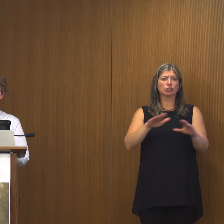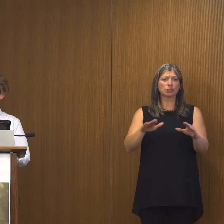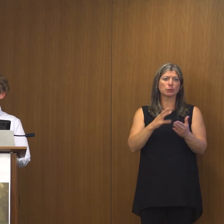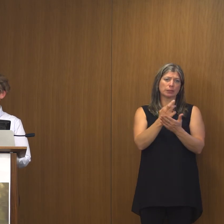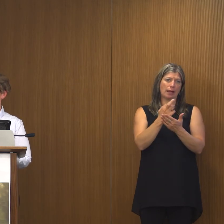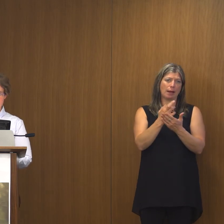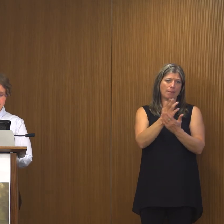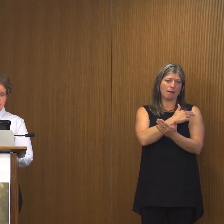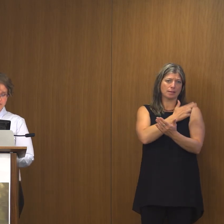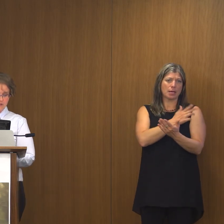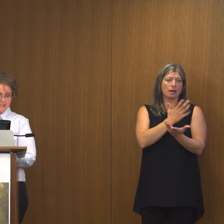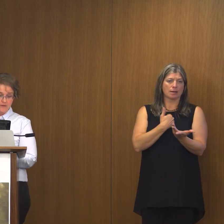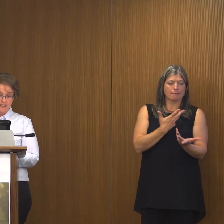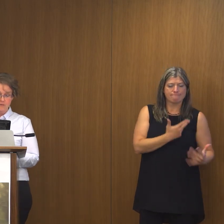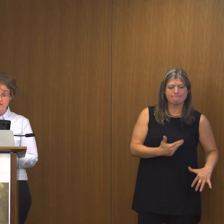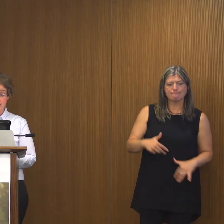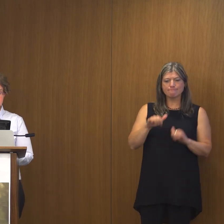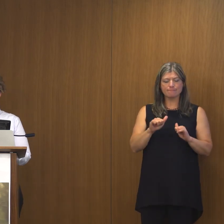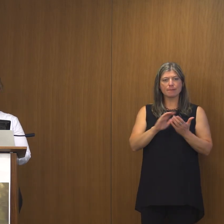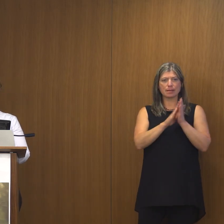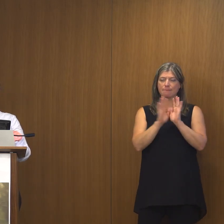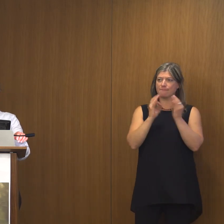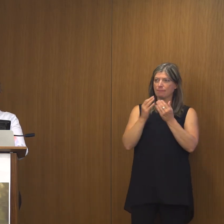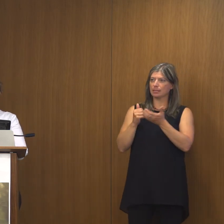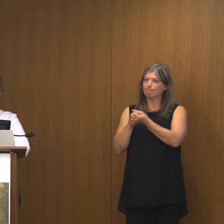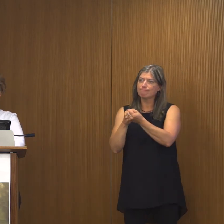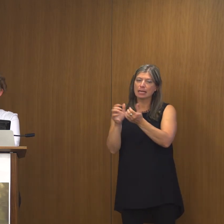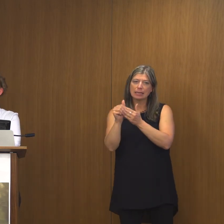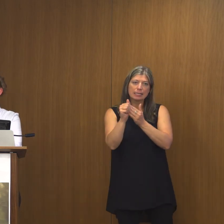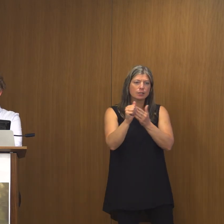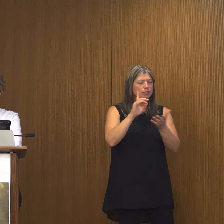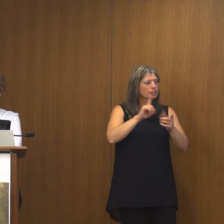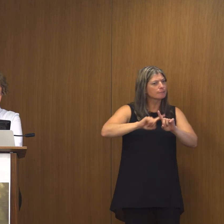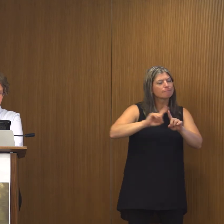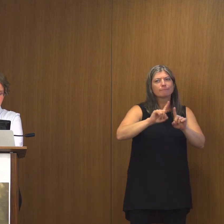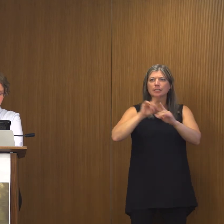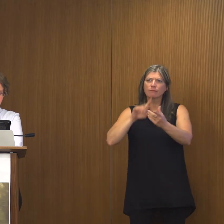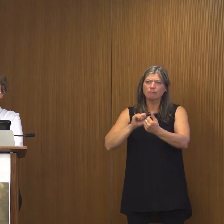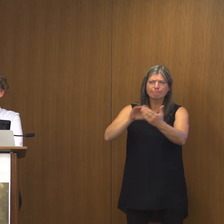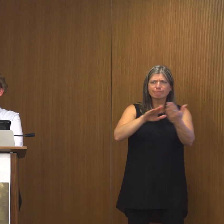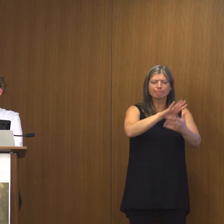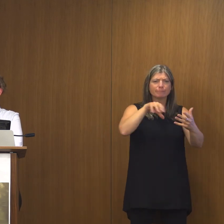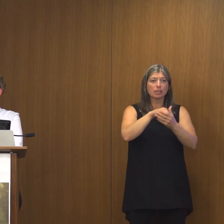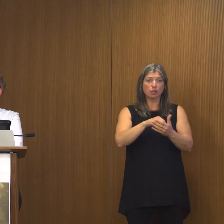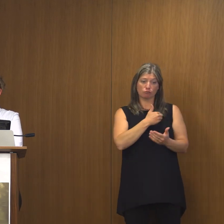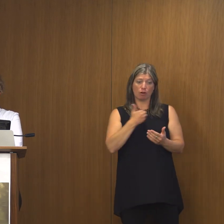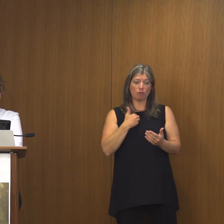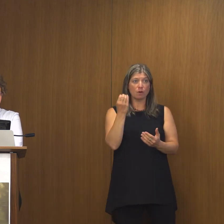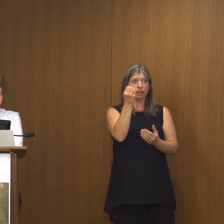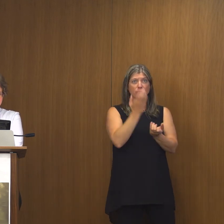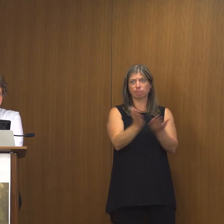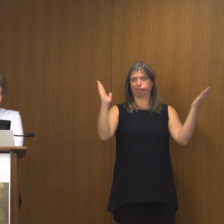I was given the opportunity to influence healthcare providers, researchers, stakeholders, and even policymakers in Toronto, in Ontario, and